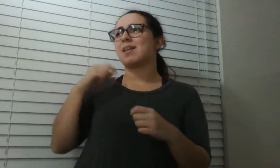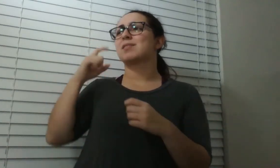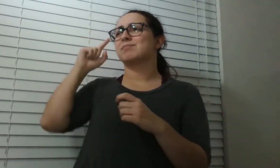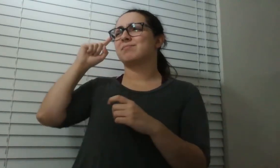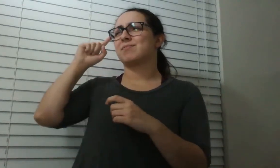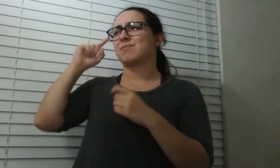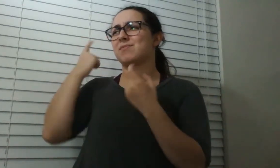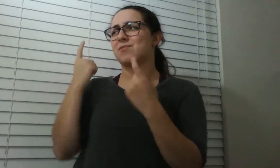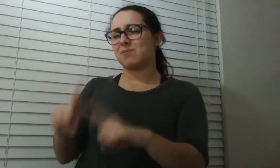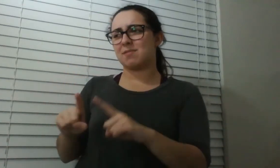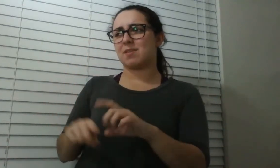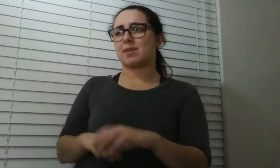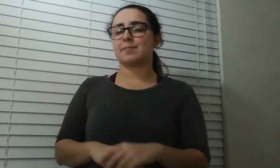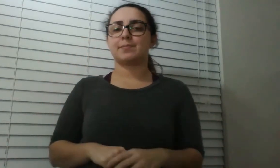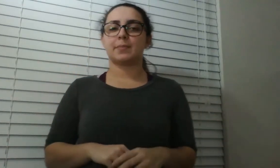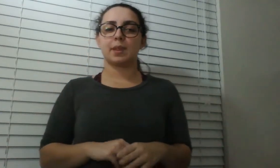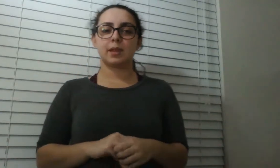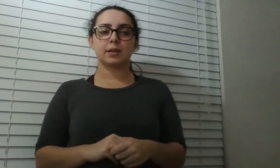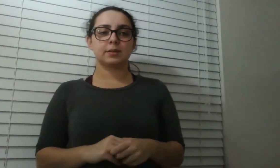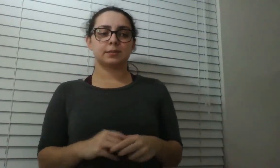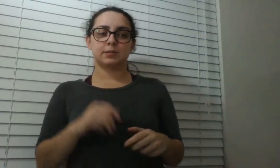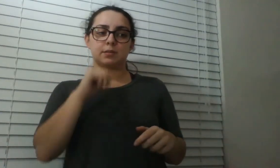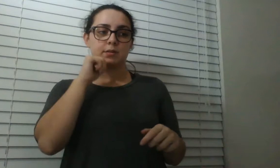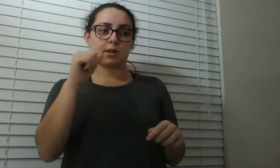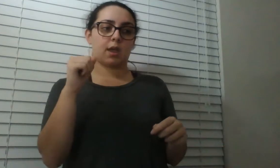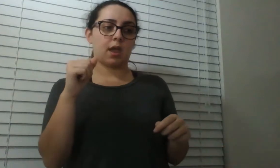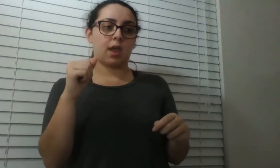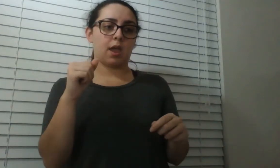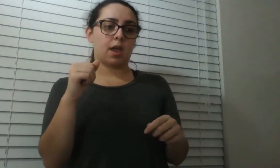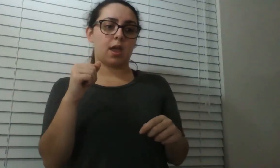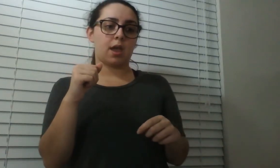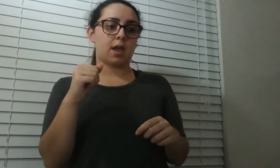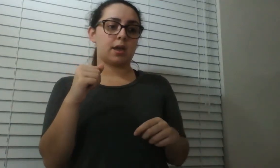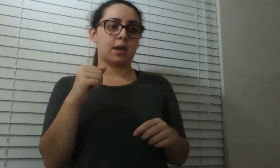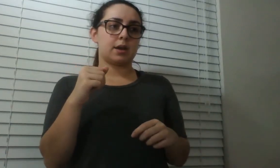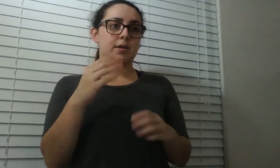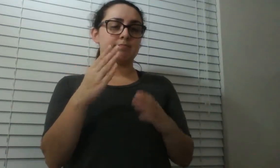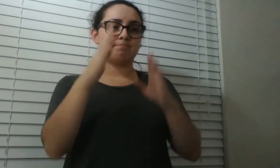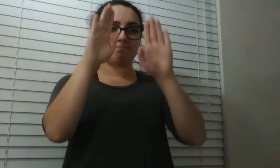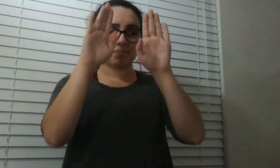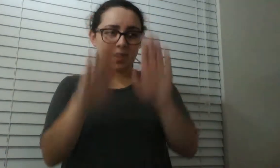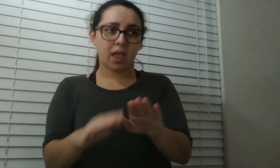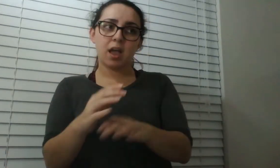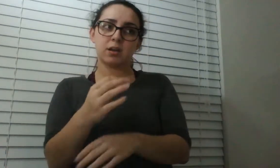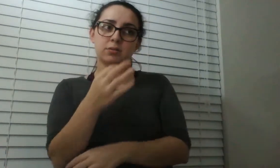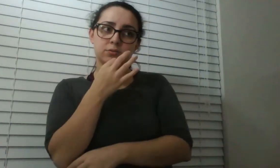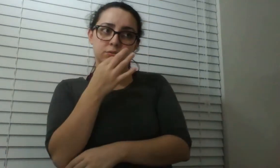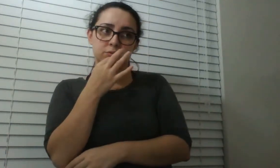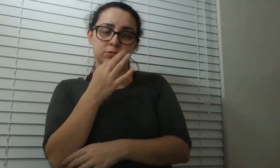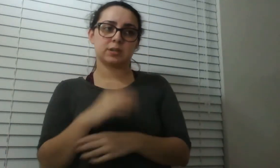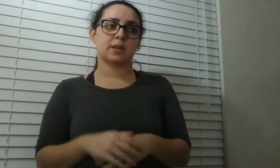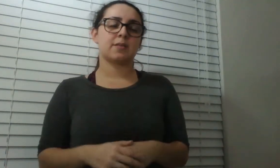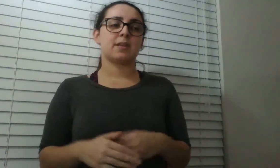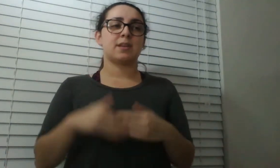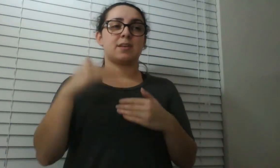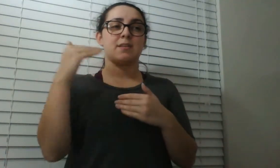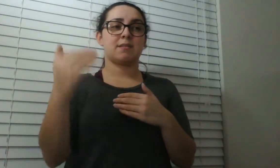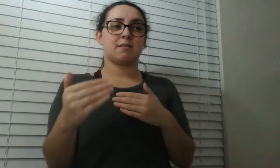friend, because the next segment is going to hurt. It's going to hurt. And a Tamar wind is blowing, that's